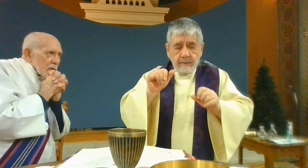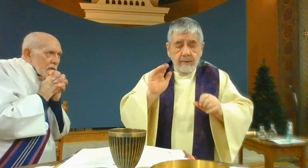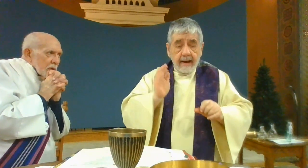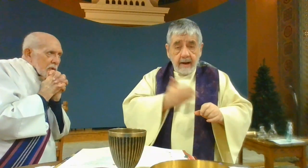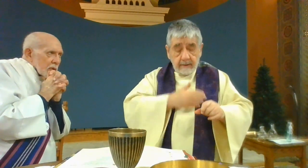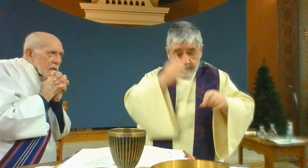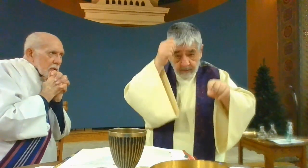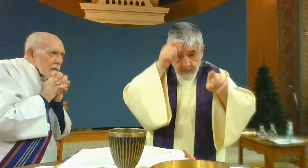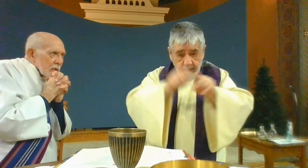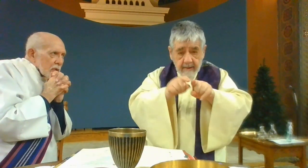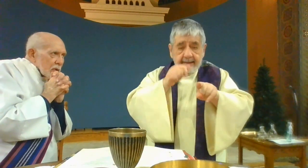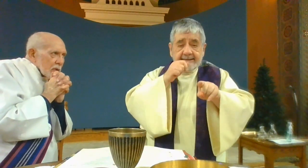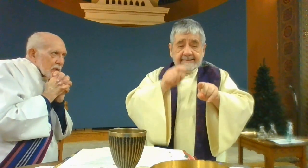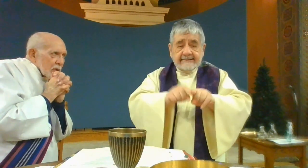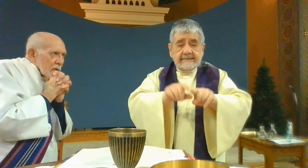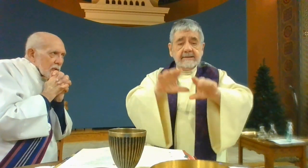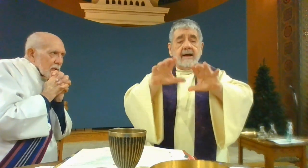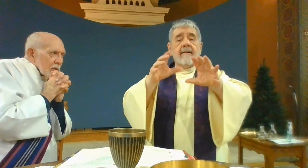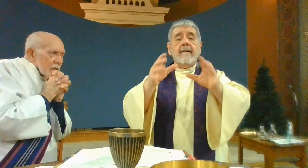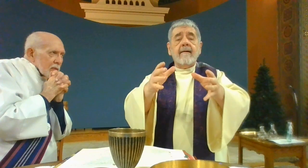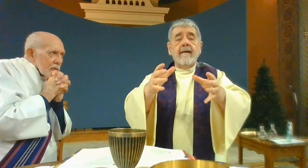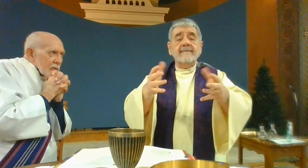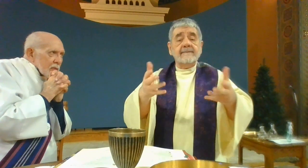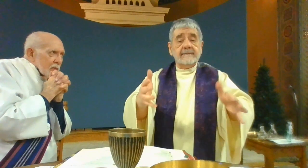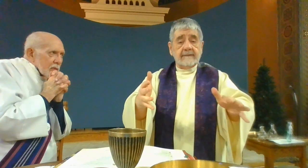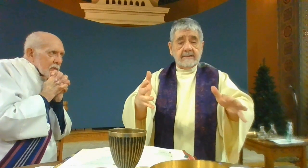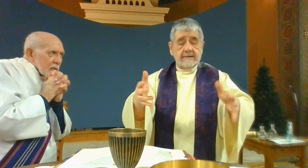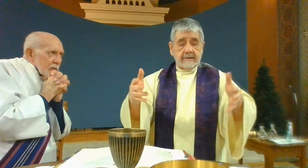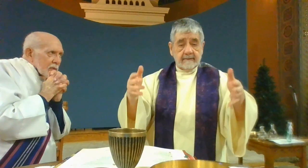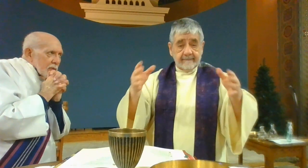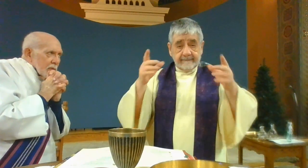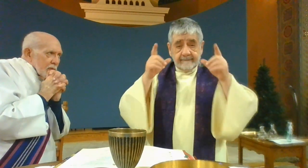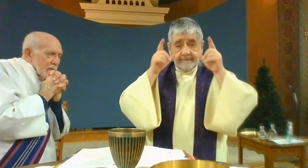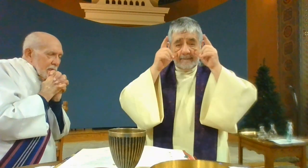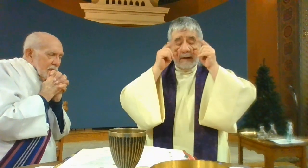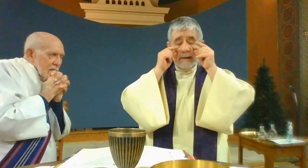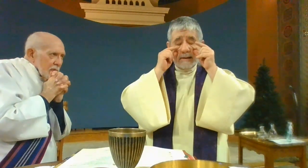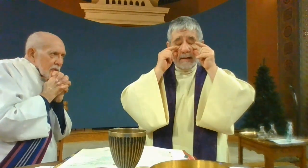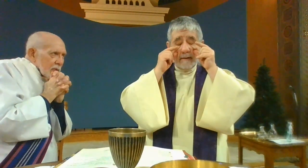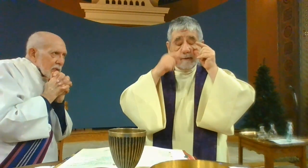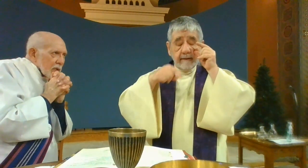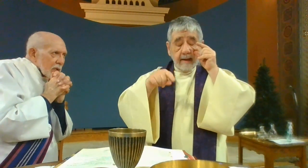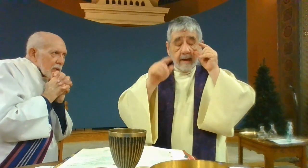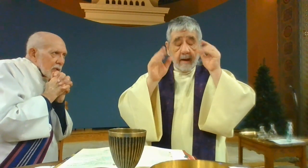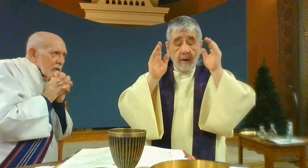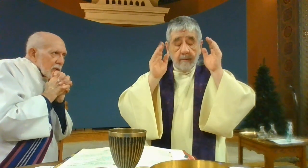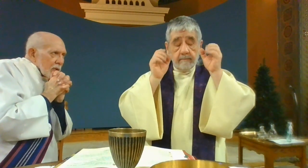remember remember also our brothers and sisters who have fallen asleep in the hope of the resurrection